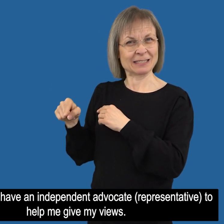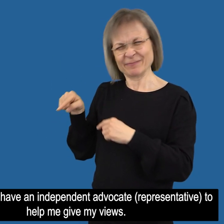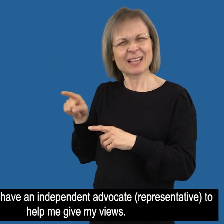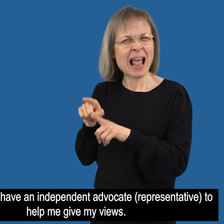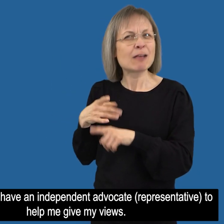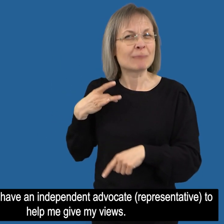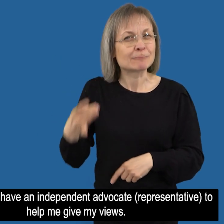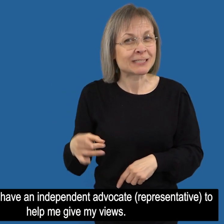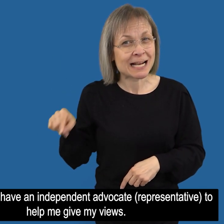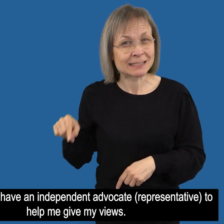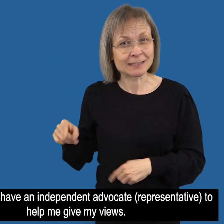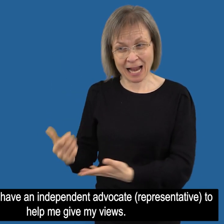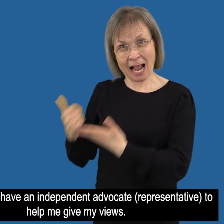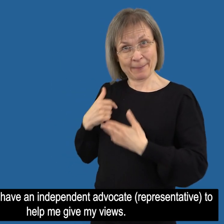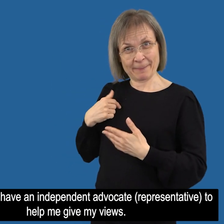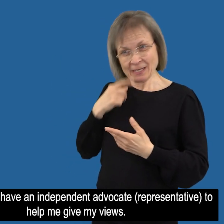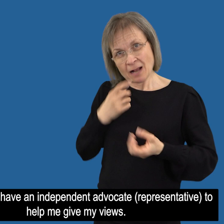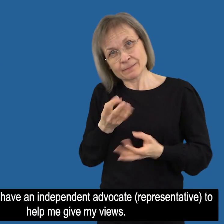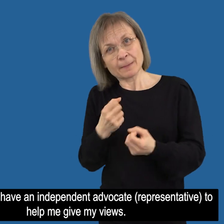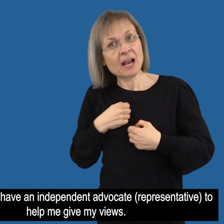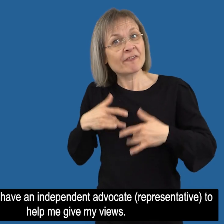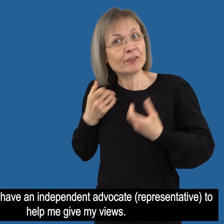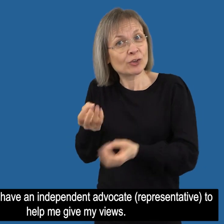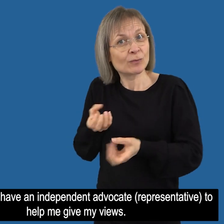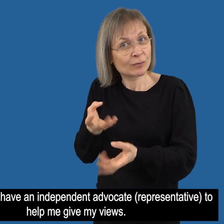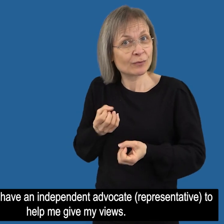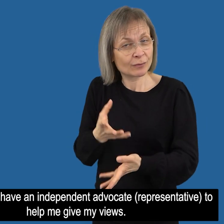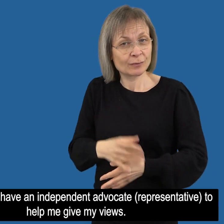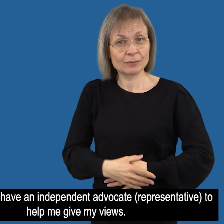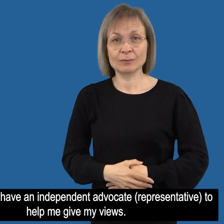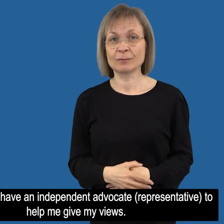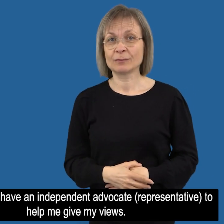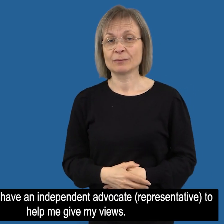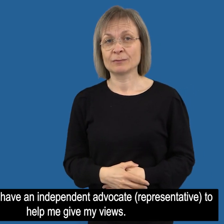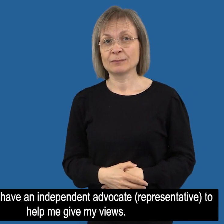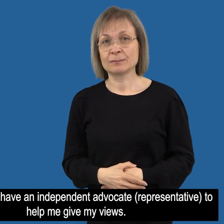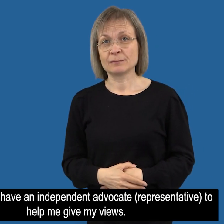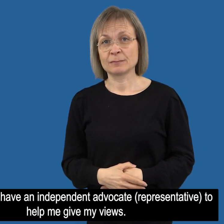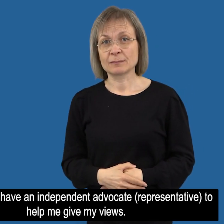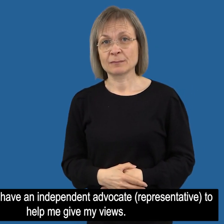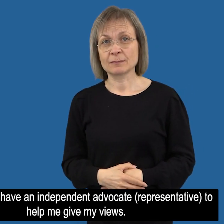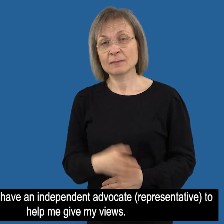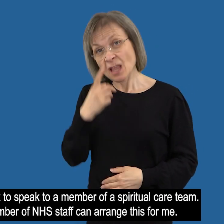I can ask to have an independent advocate, representative, to help me give my views.